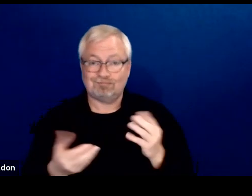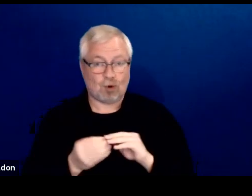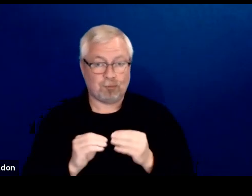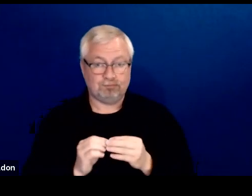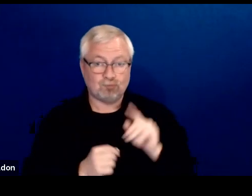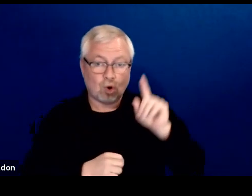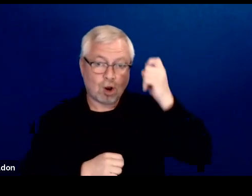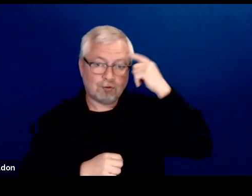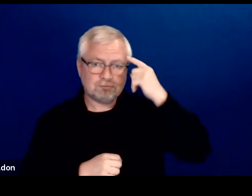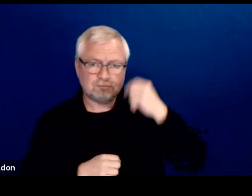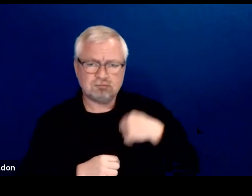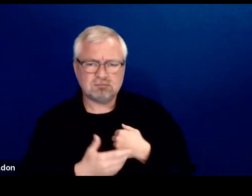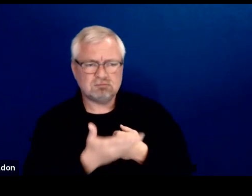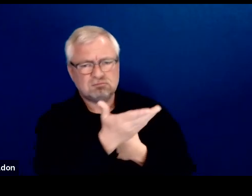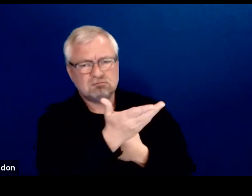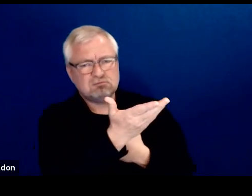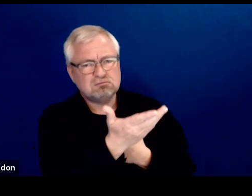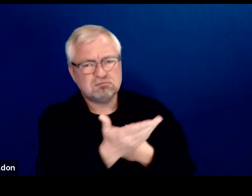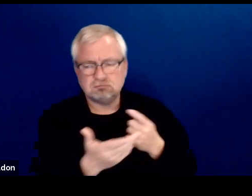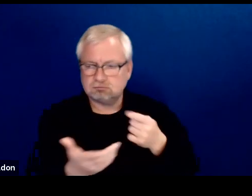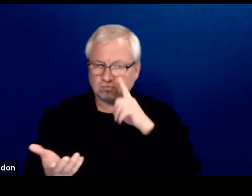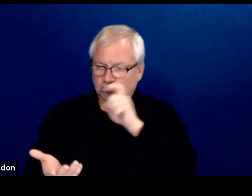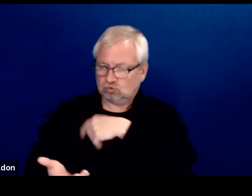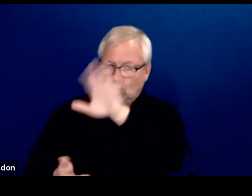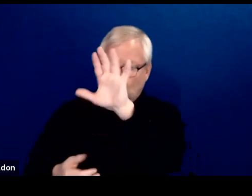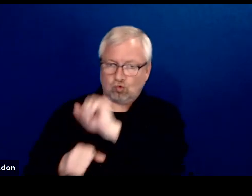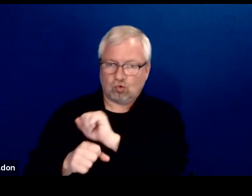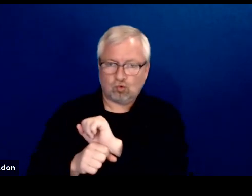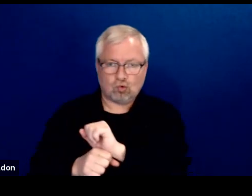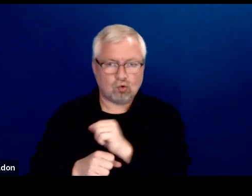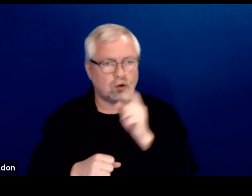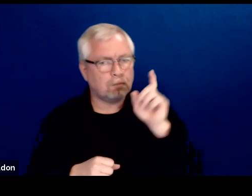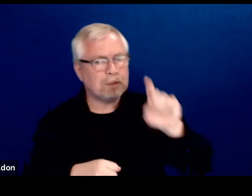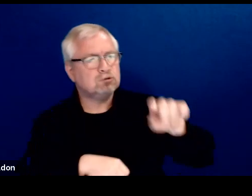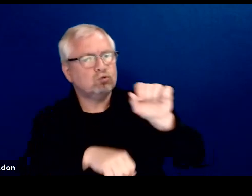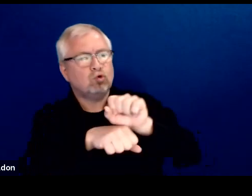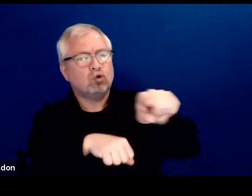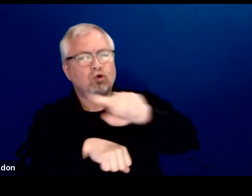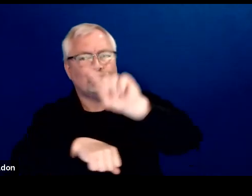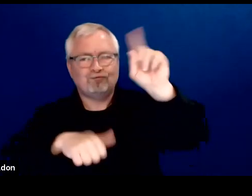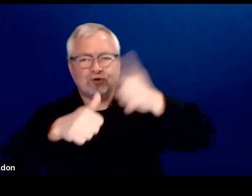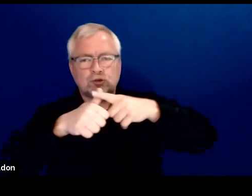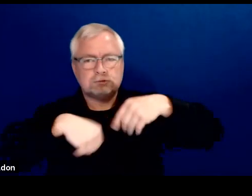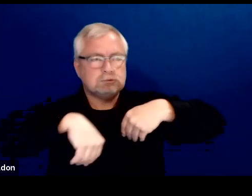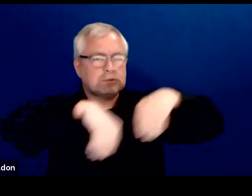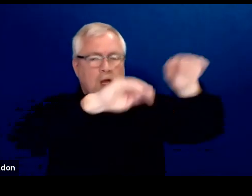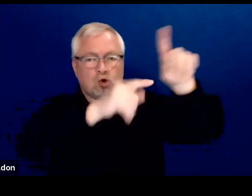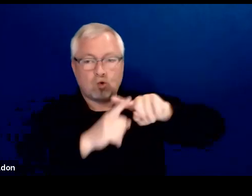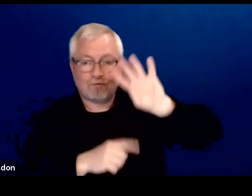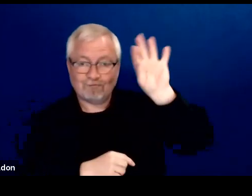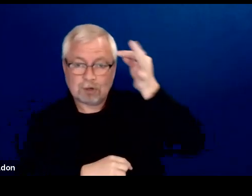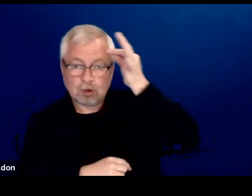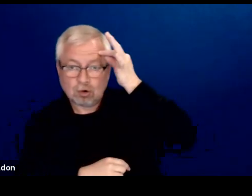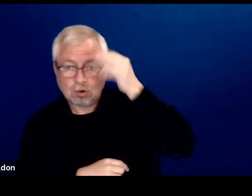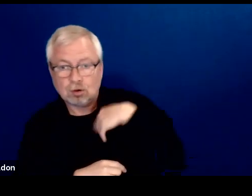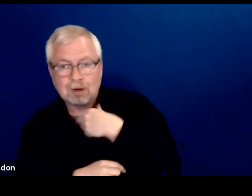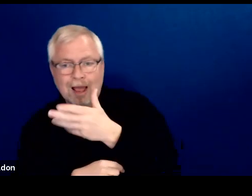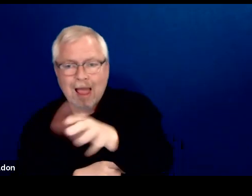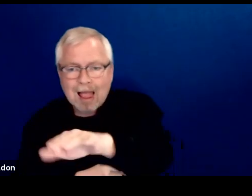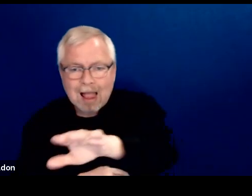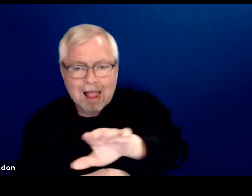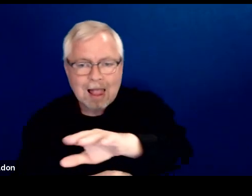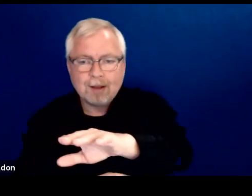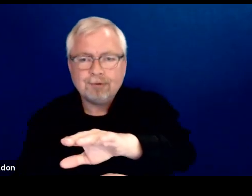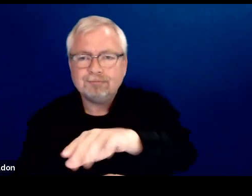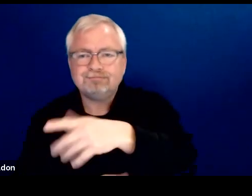company who is obligated to sell first to the federal government, we are put on a back order situation. And that's where we start to do everything we